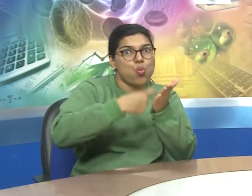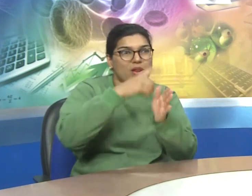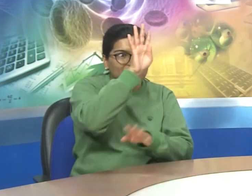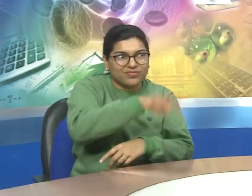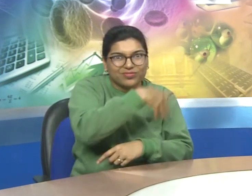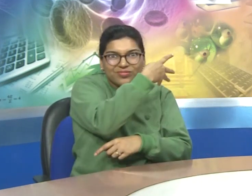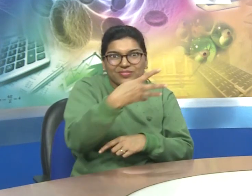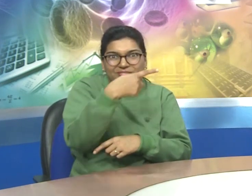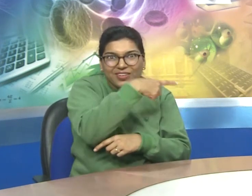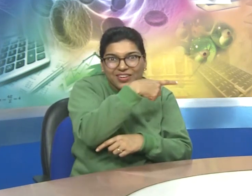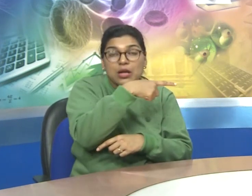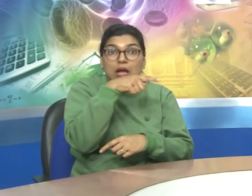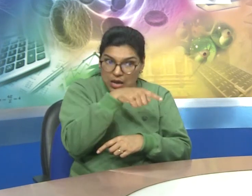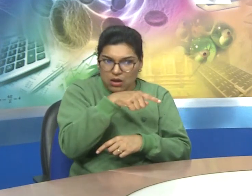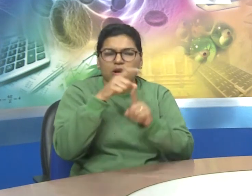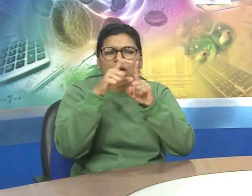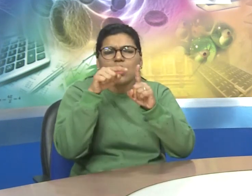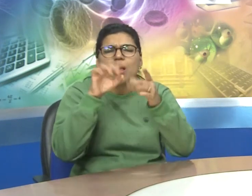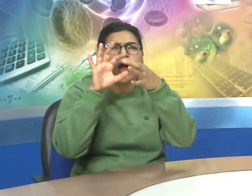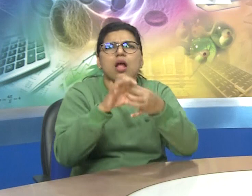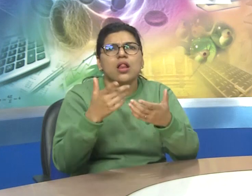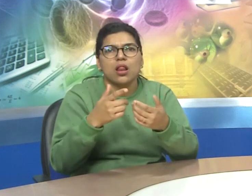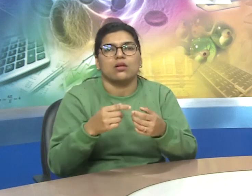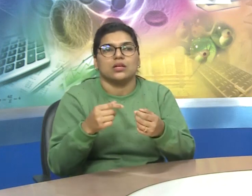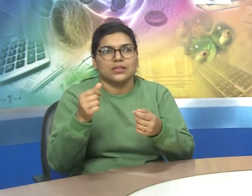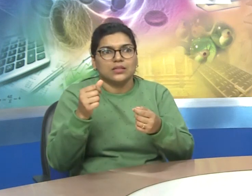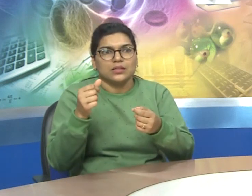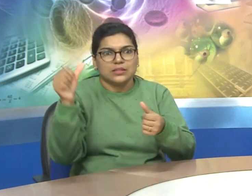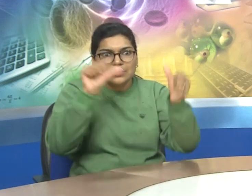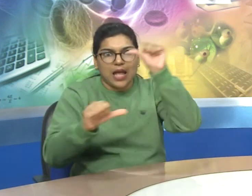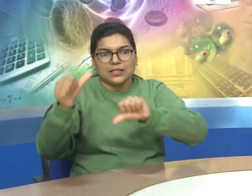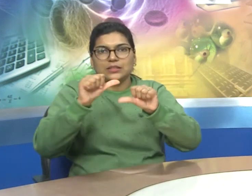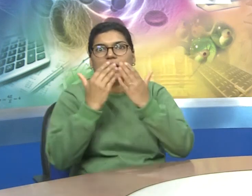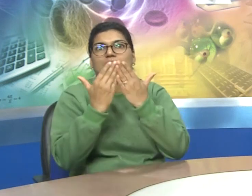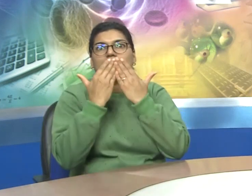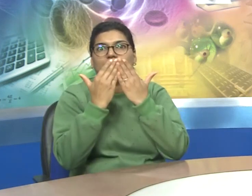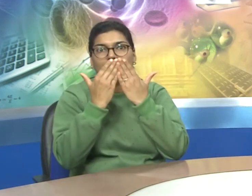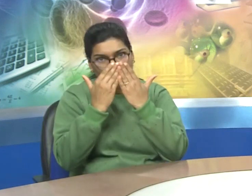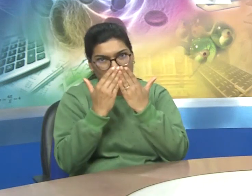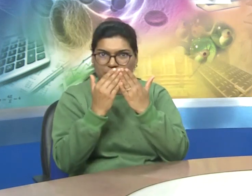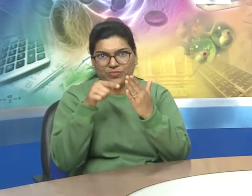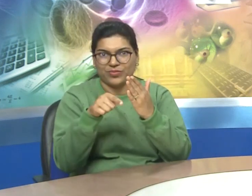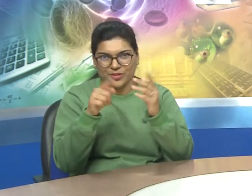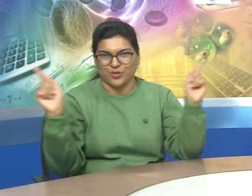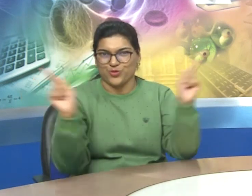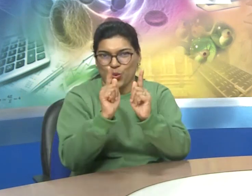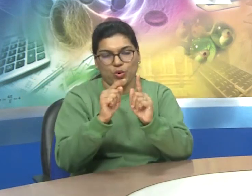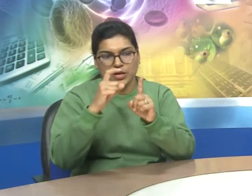in a few slides ago, we had seen that D code is used for the books with